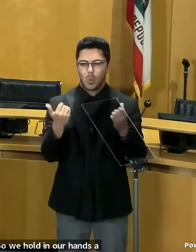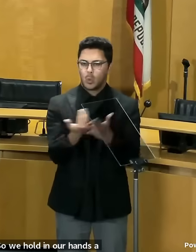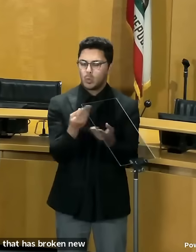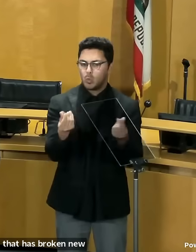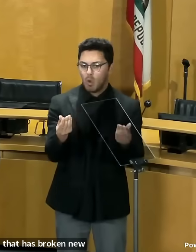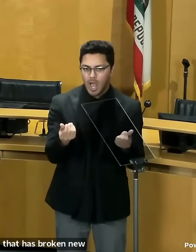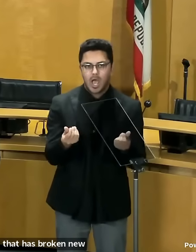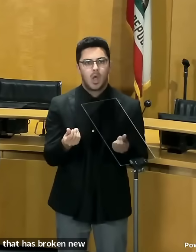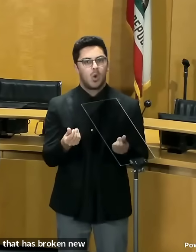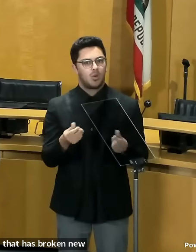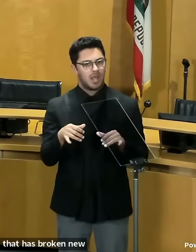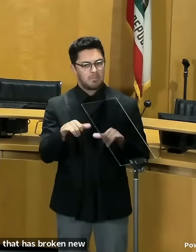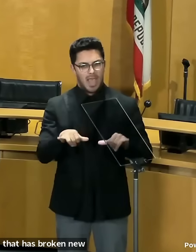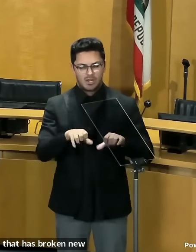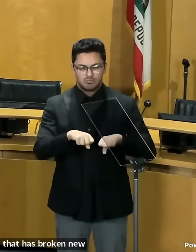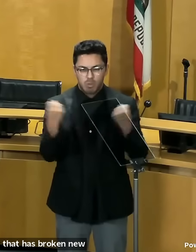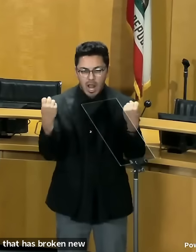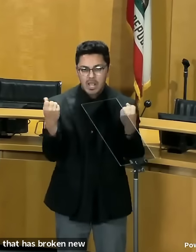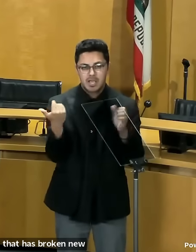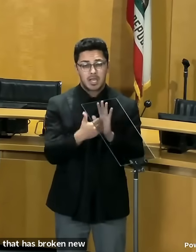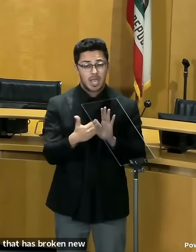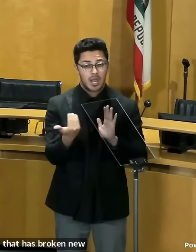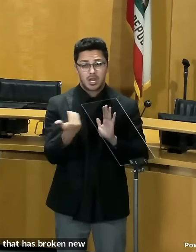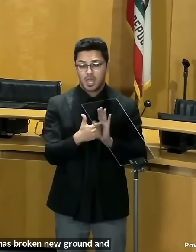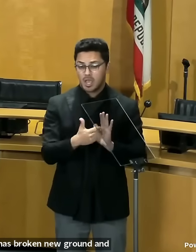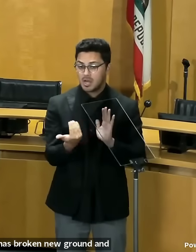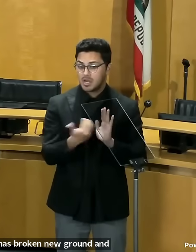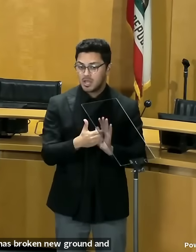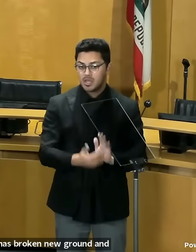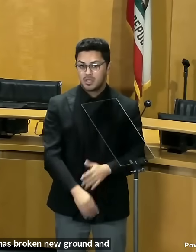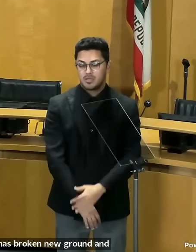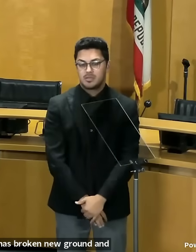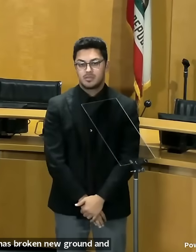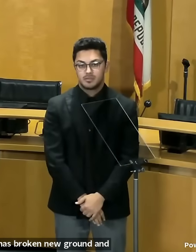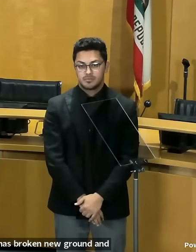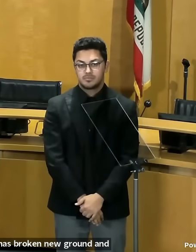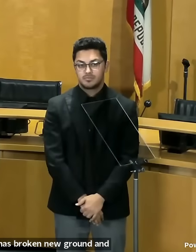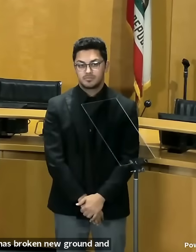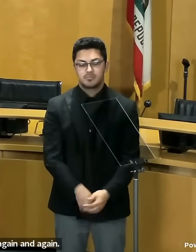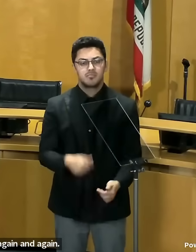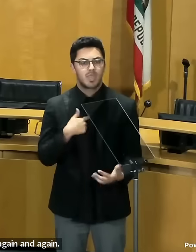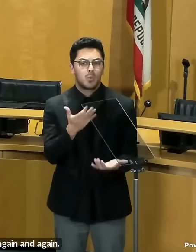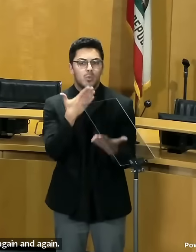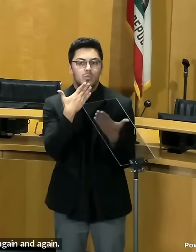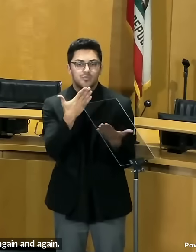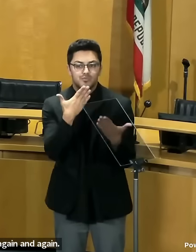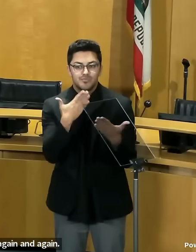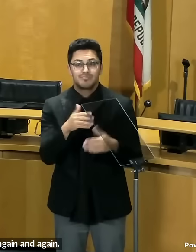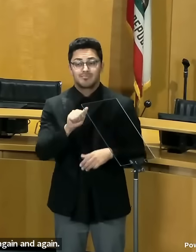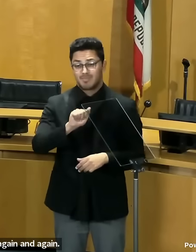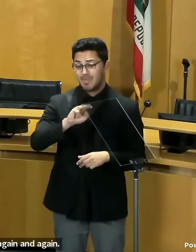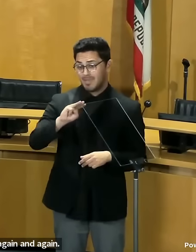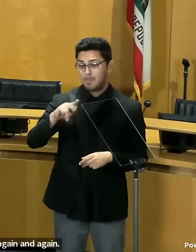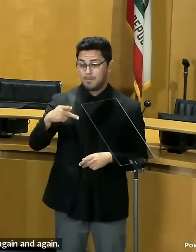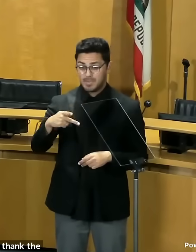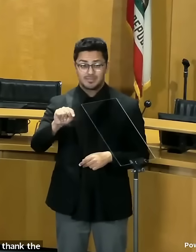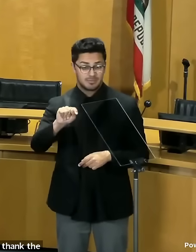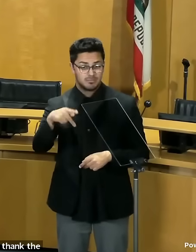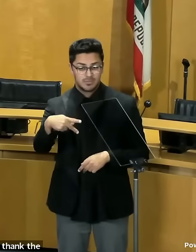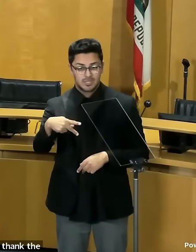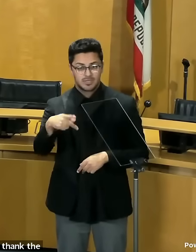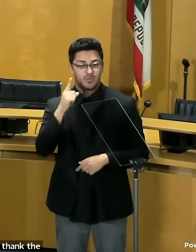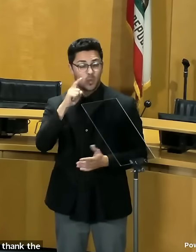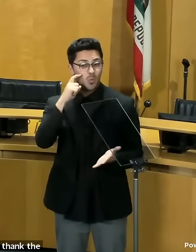and pattern again and again and again. And I want to thank the AMPTP